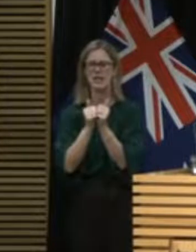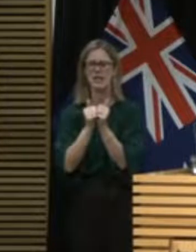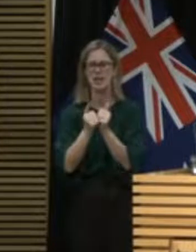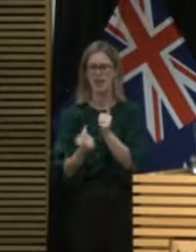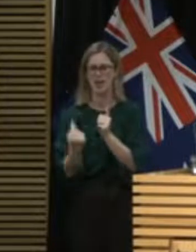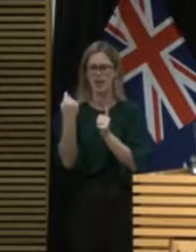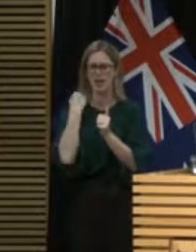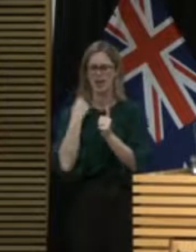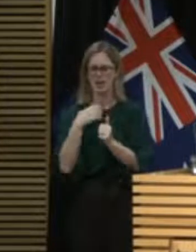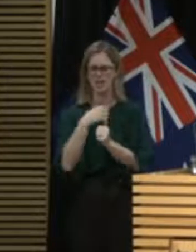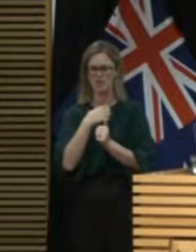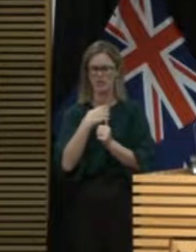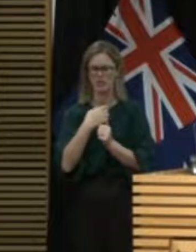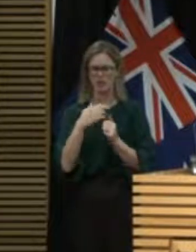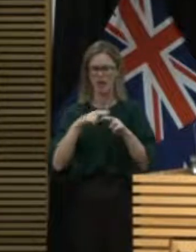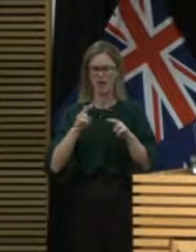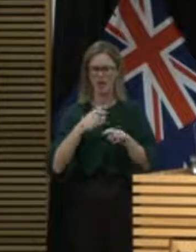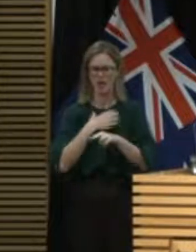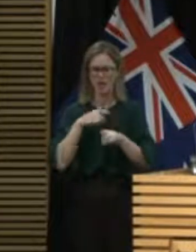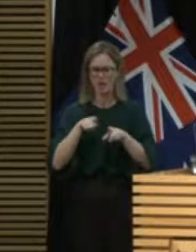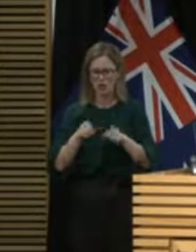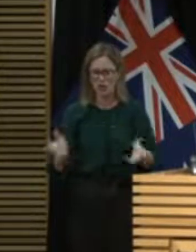on Friday for people to get vaccinated?